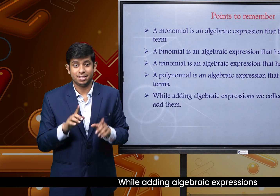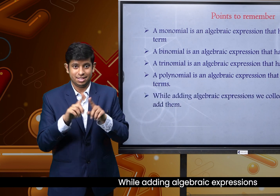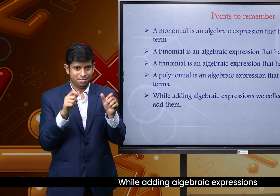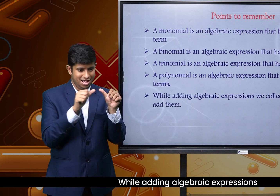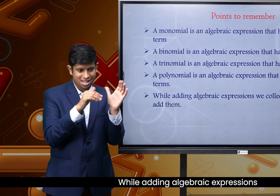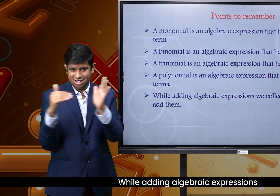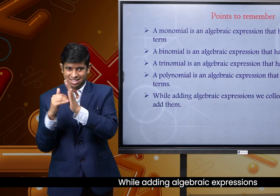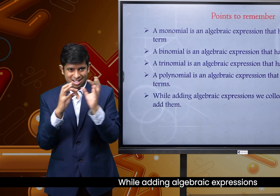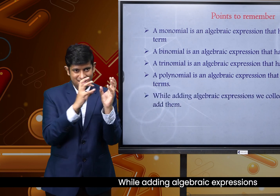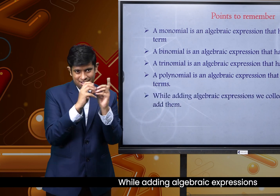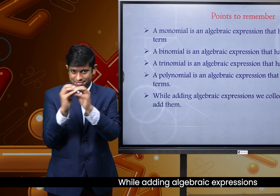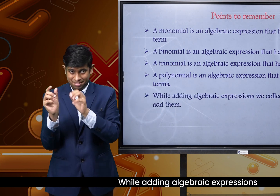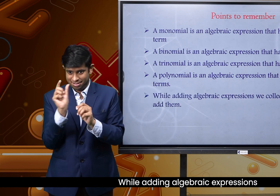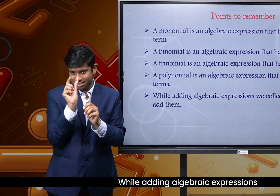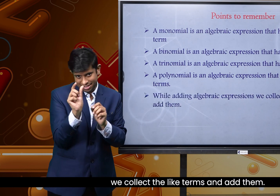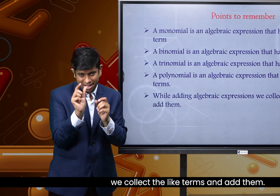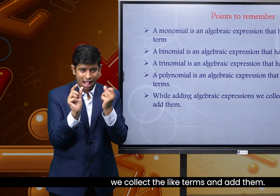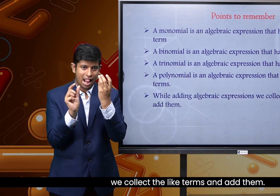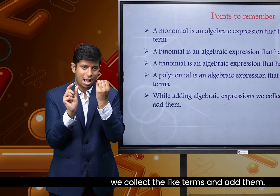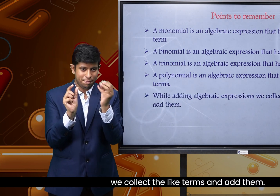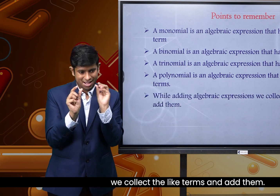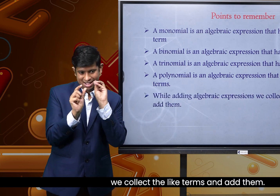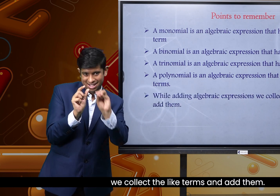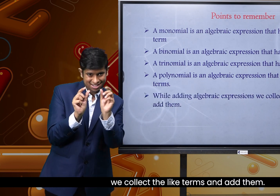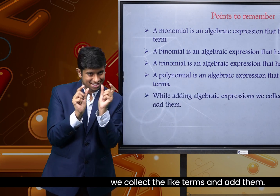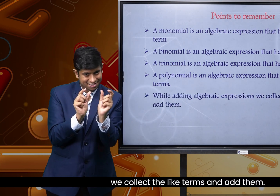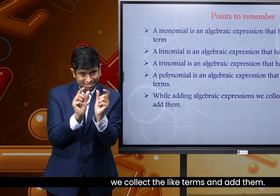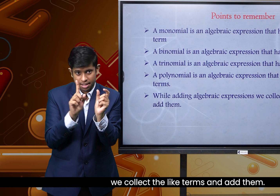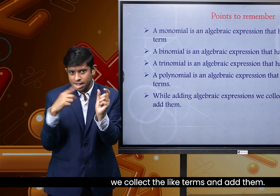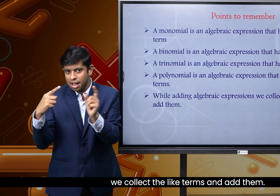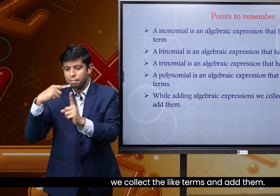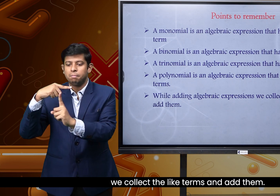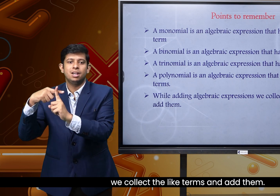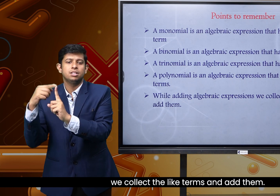While adding algebraic expressions, we collect the like terms and add them.